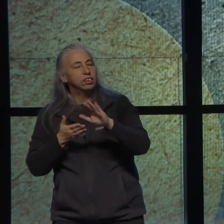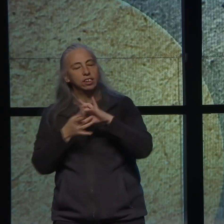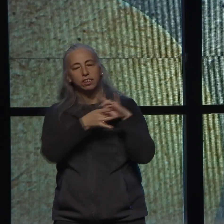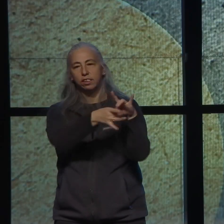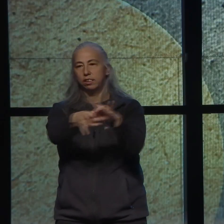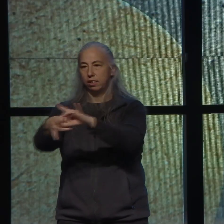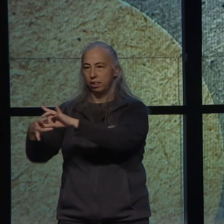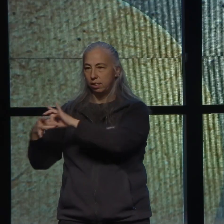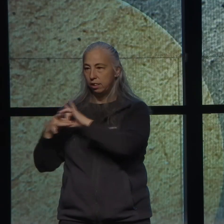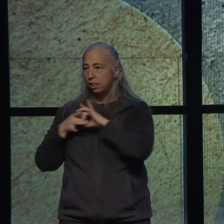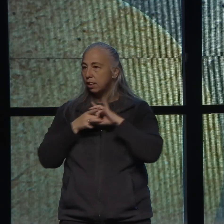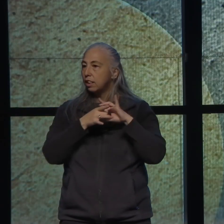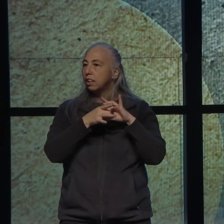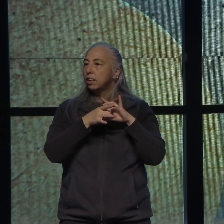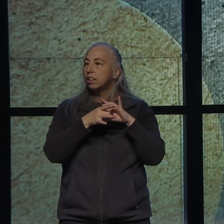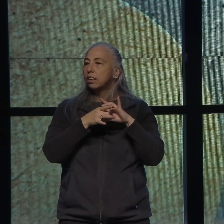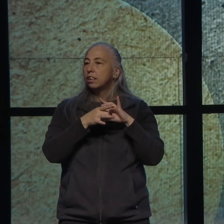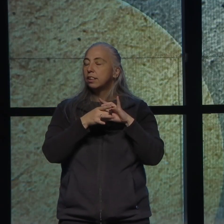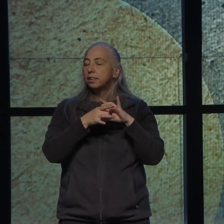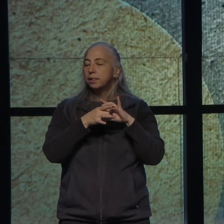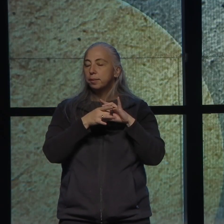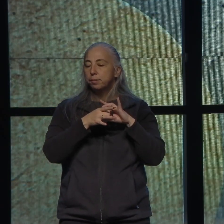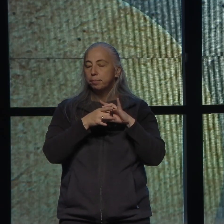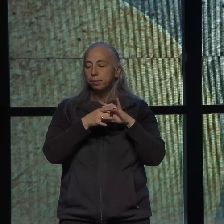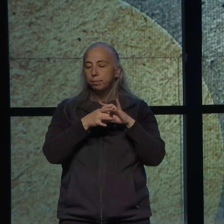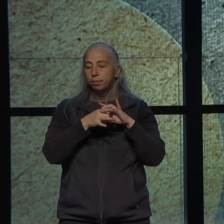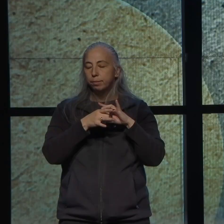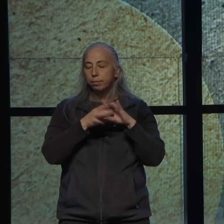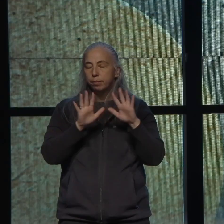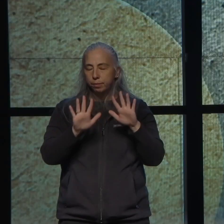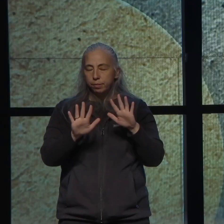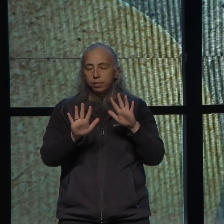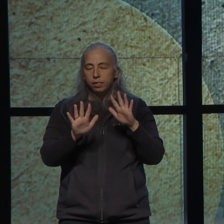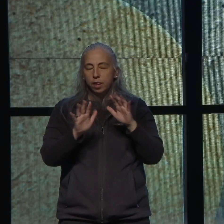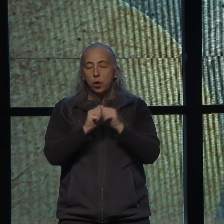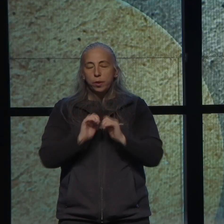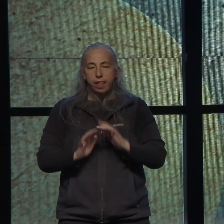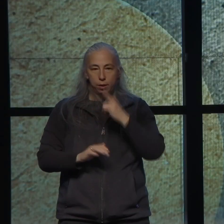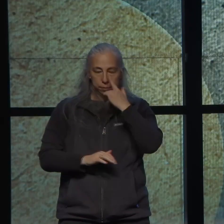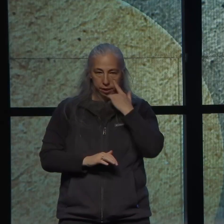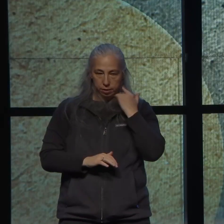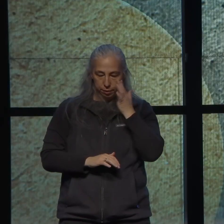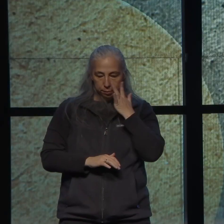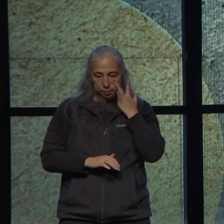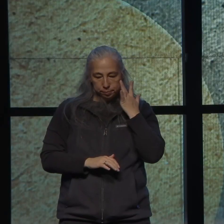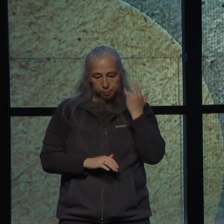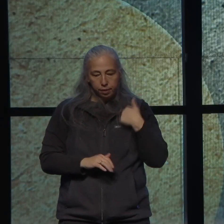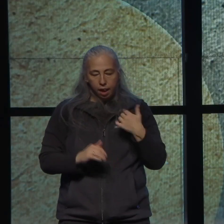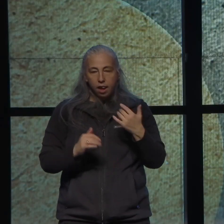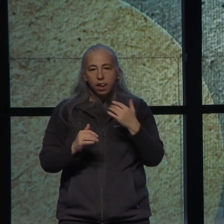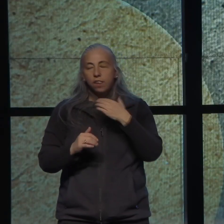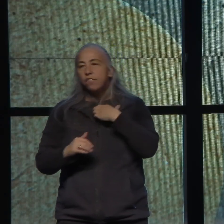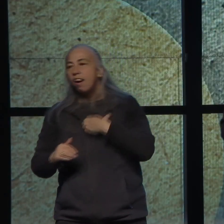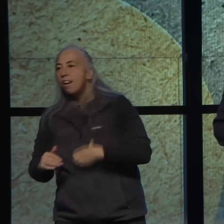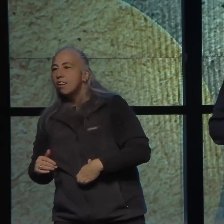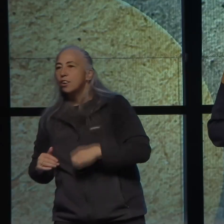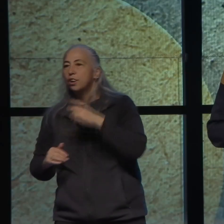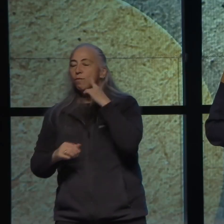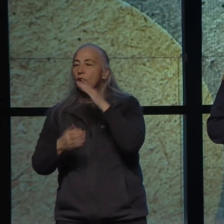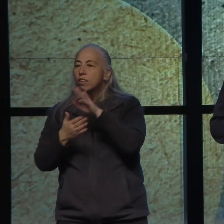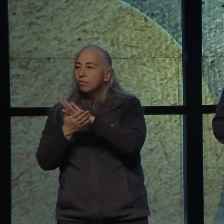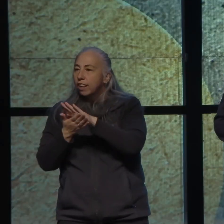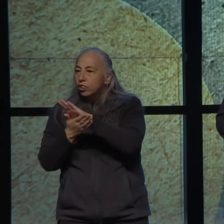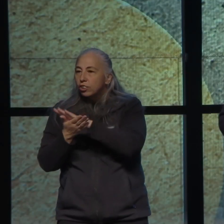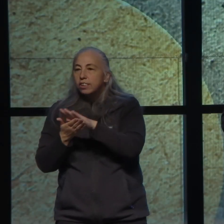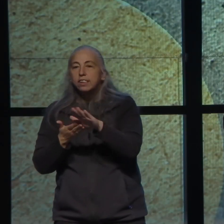Can I share with you, without tears, to hunger and thirst for righteousness is not a